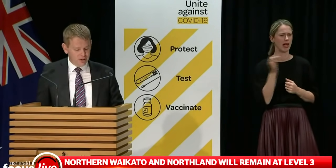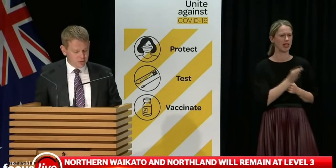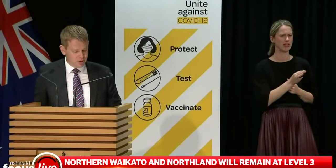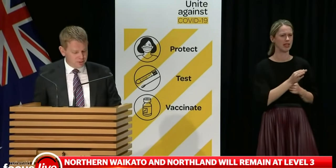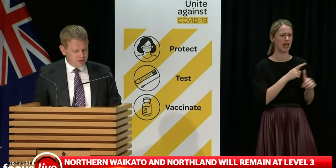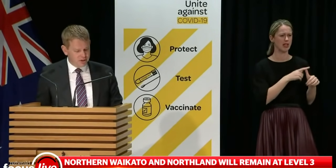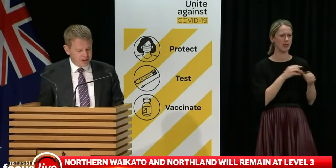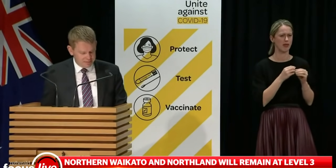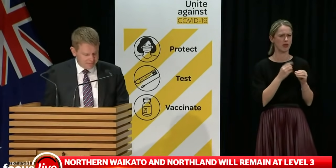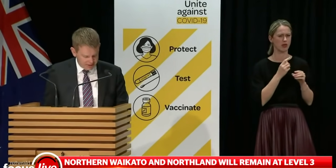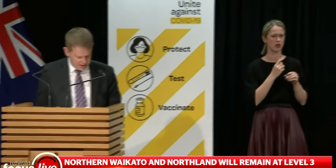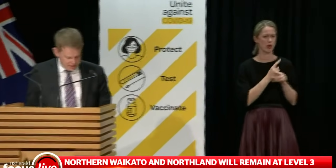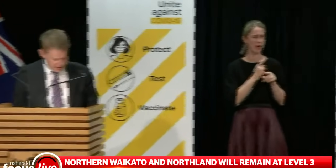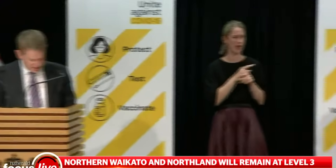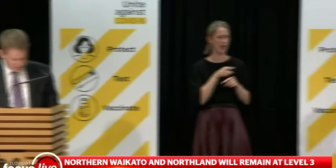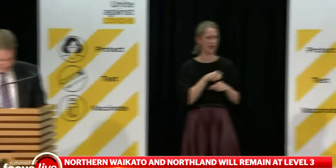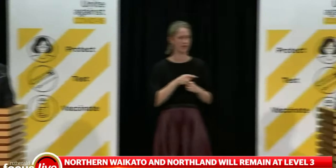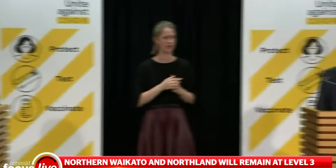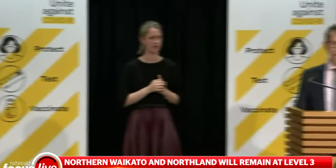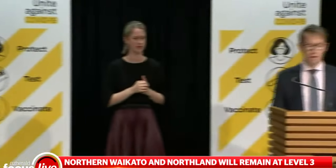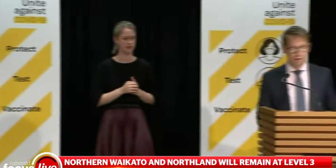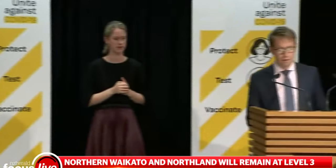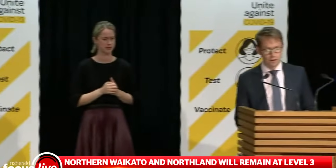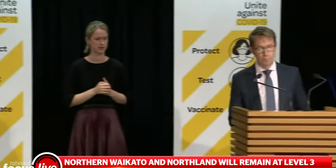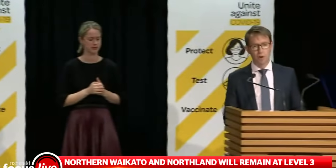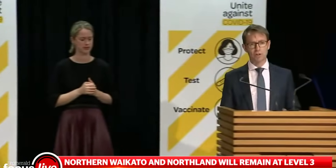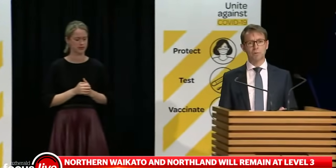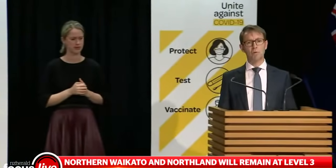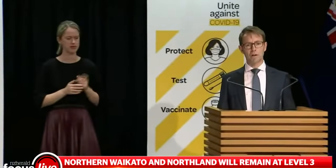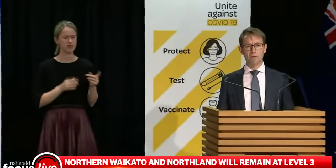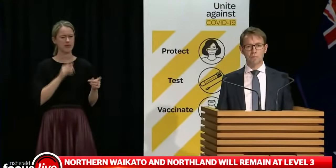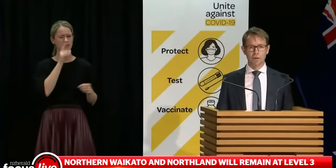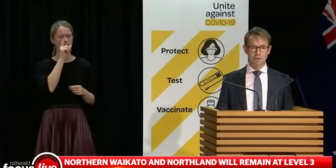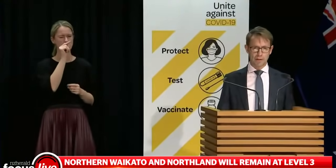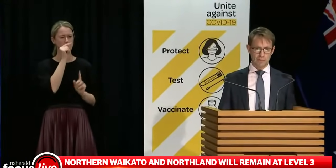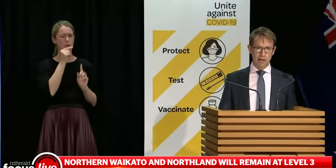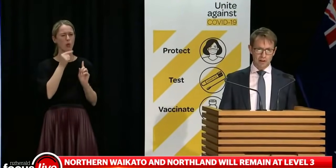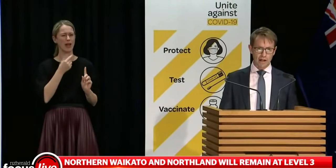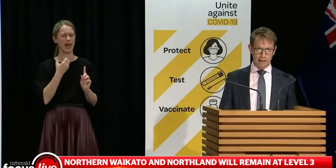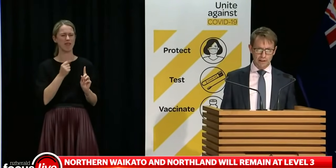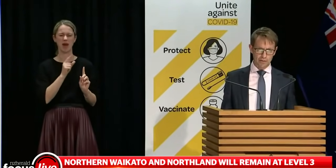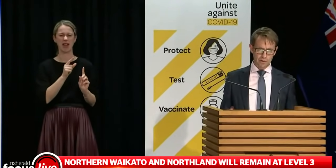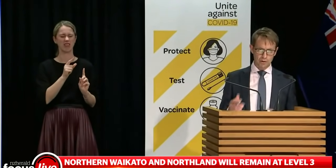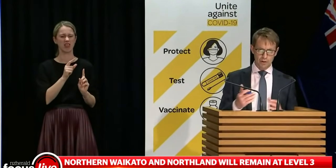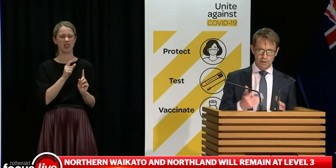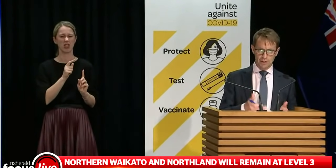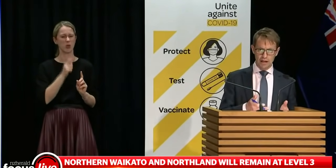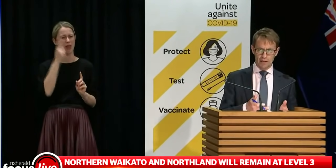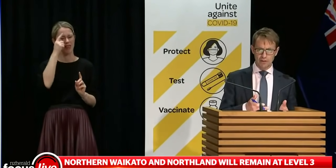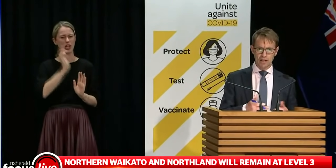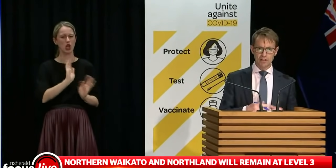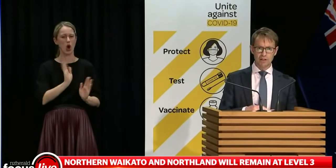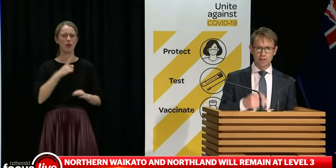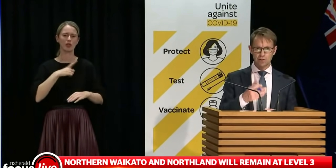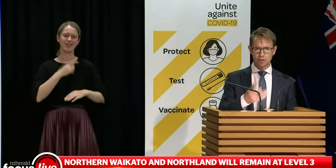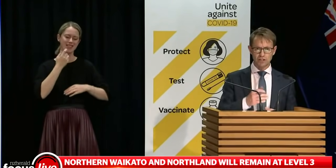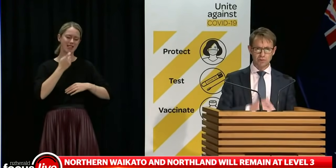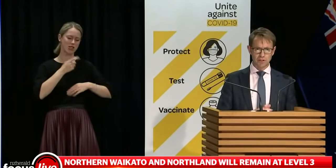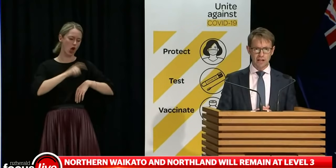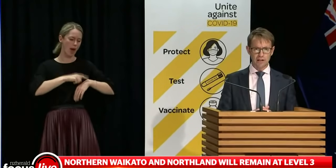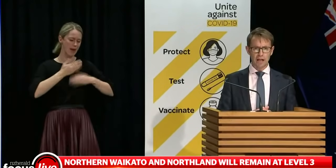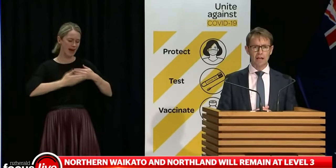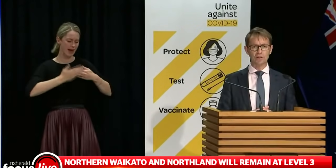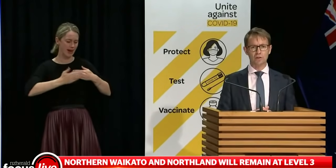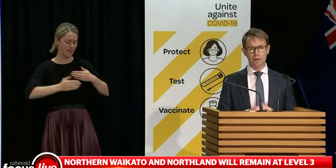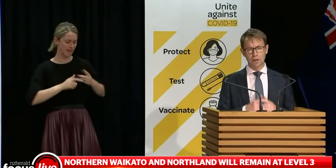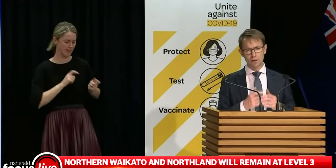the Director General to comment on that. It's possible one of them was, but very unlikely given the date that her test